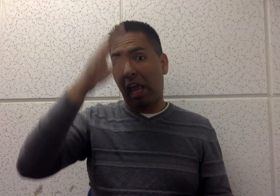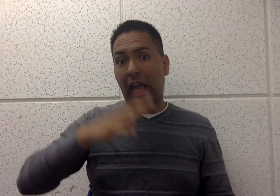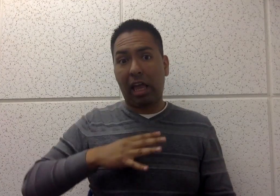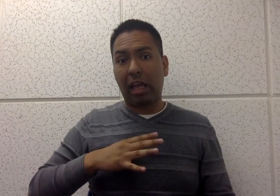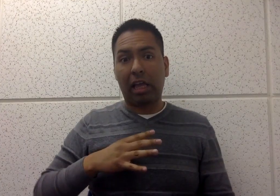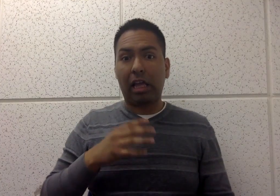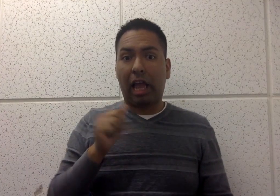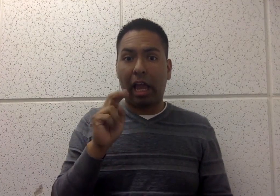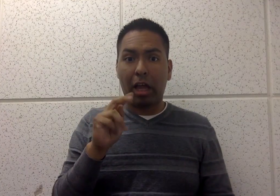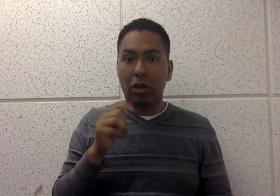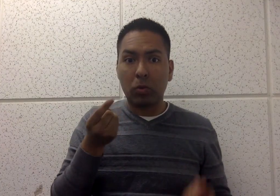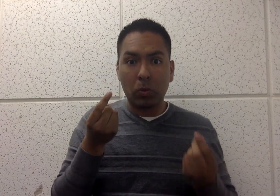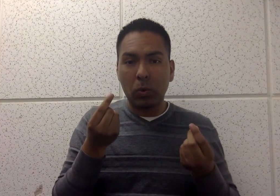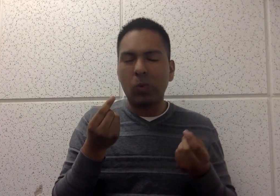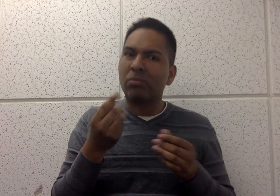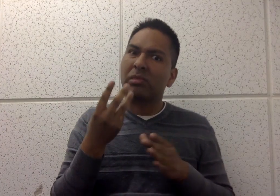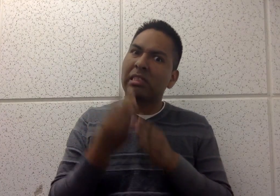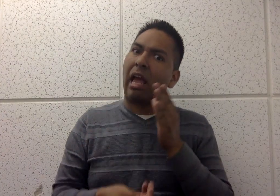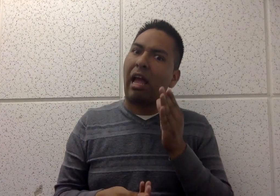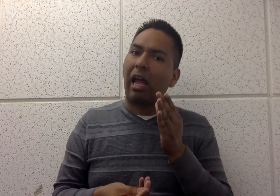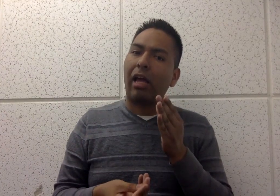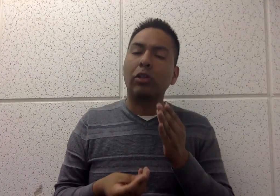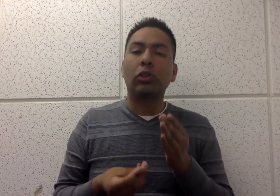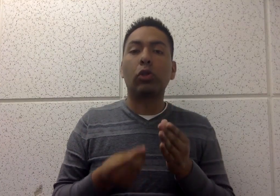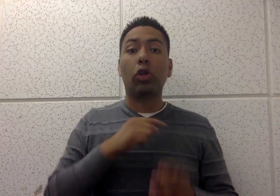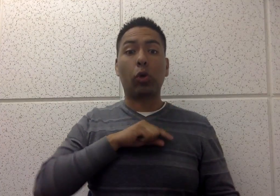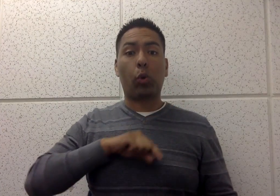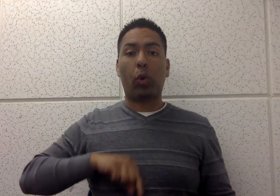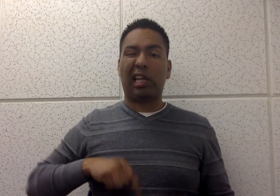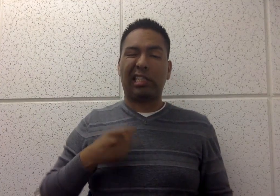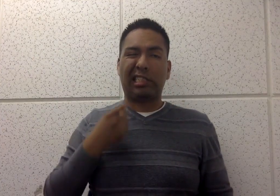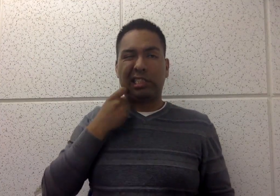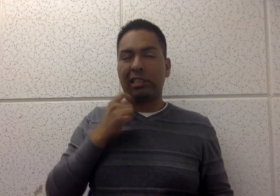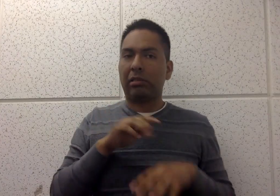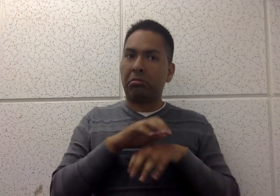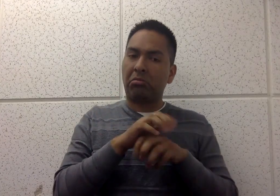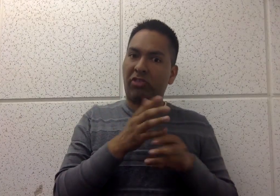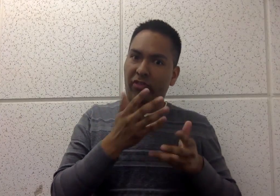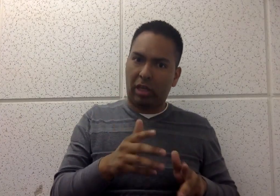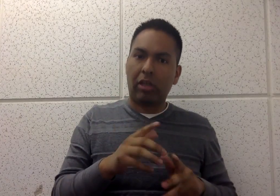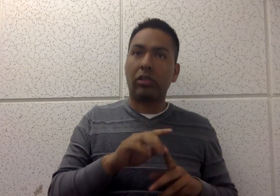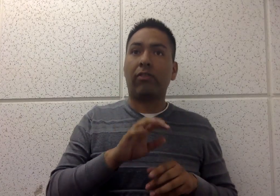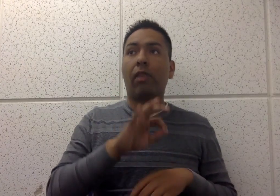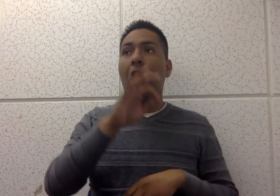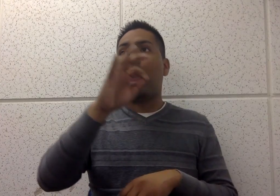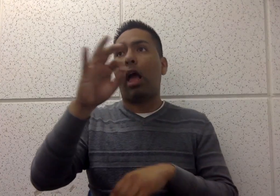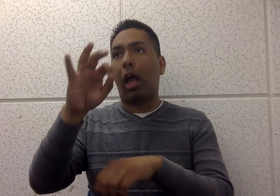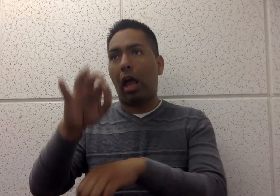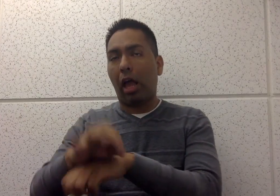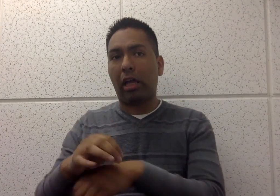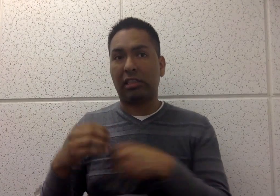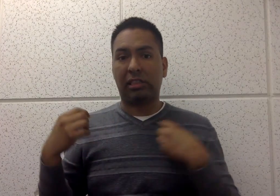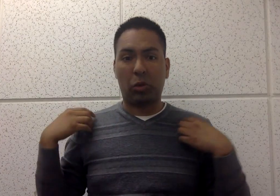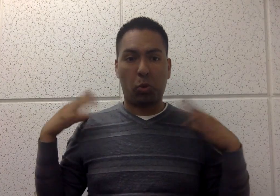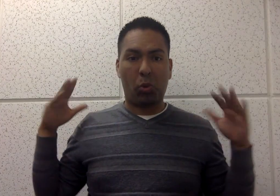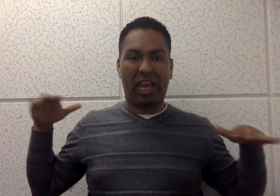And then the newly mated queens fly off somewhere, drop their wings, dig a hole, and go into that hole and start